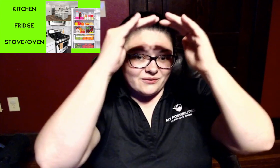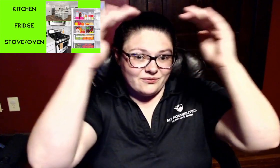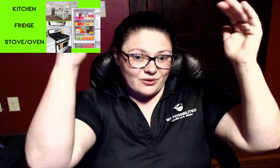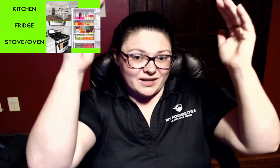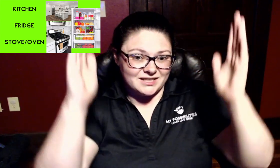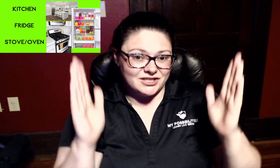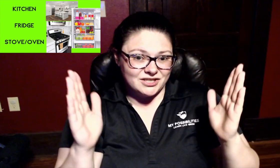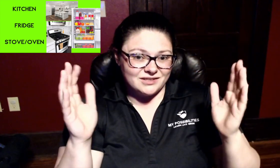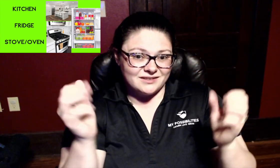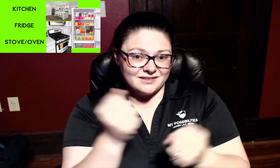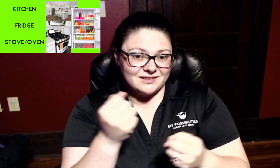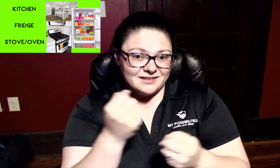Fridge.